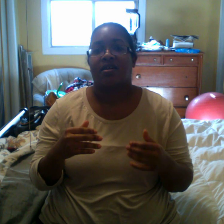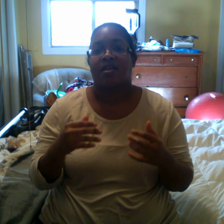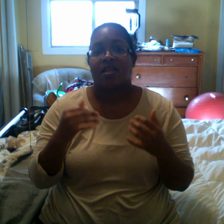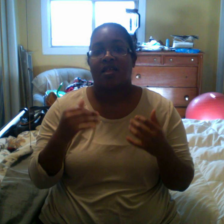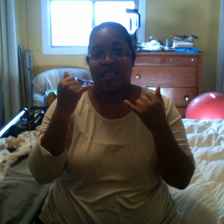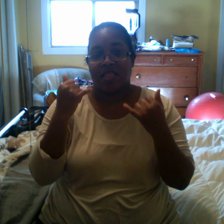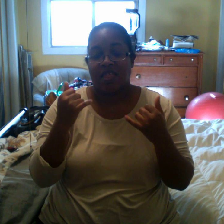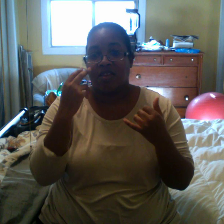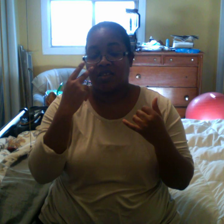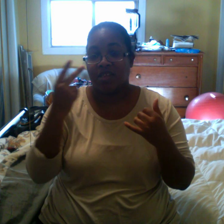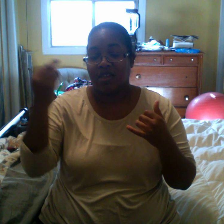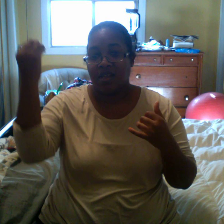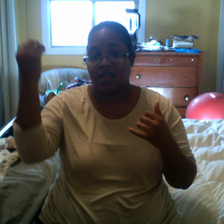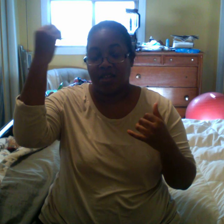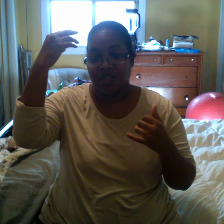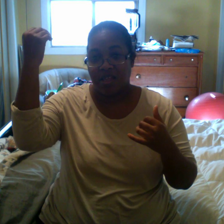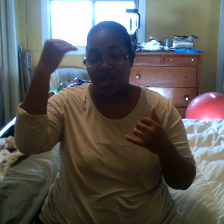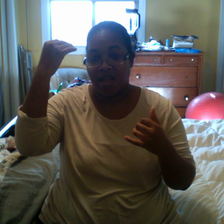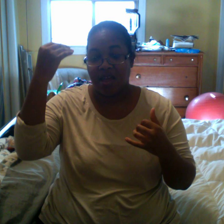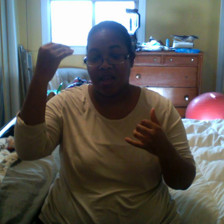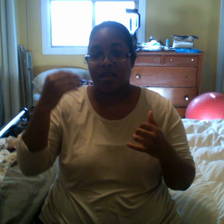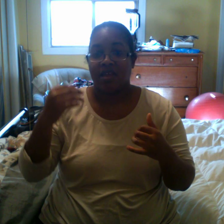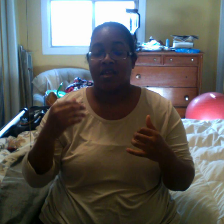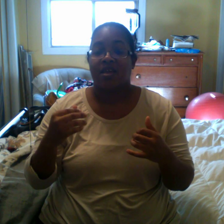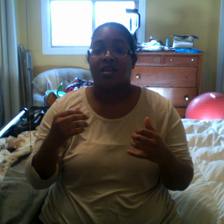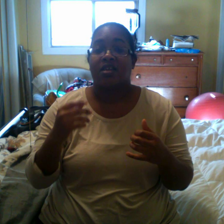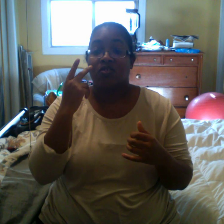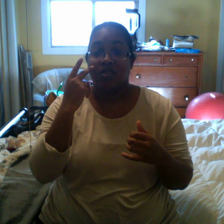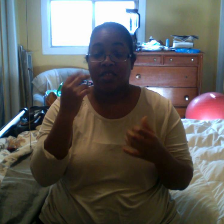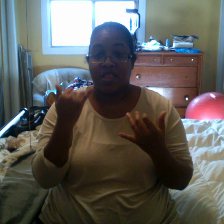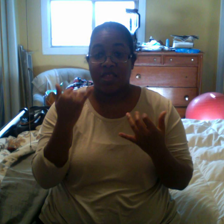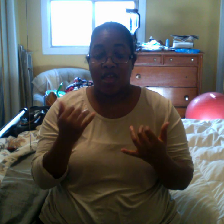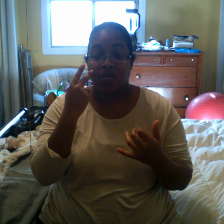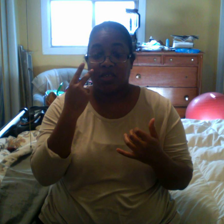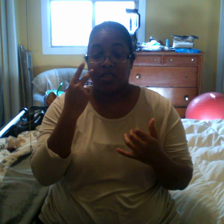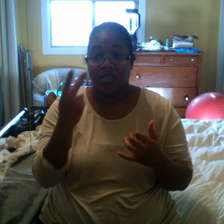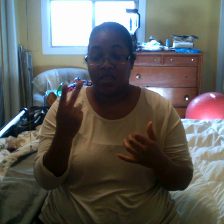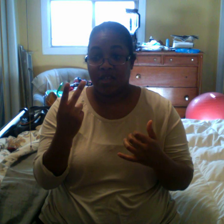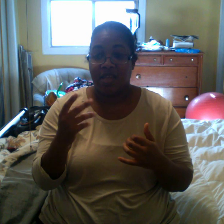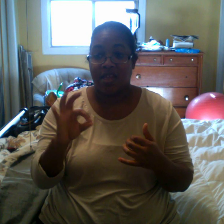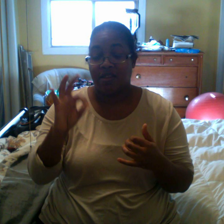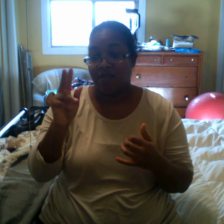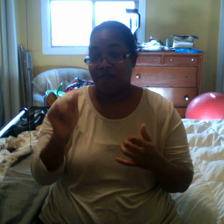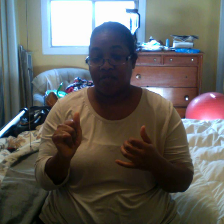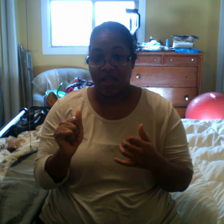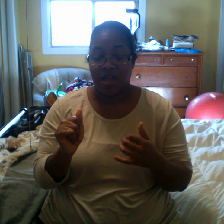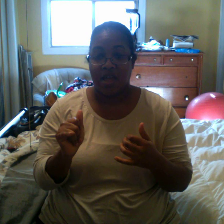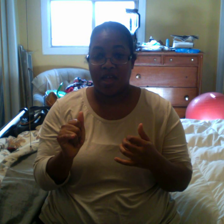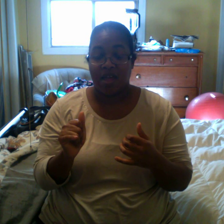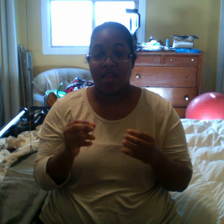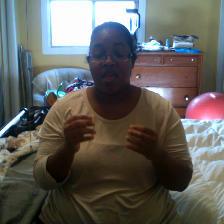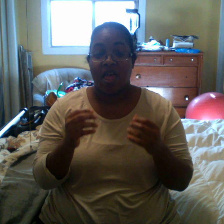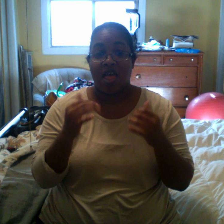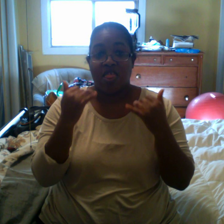right. All right, so now we see that some of these flies are switching over from the banana to the broccoli. Exactly. And so every